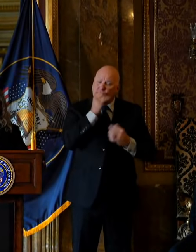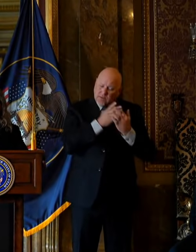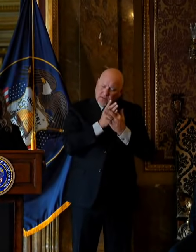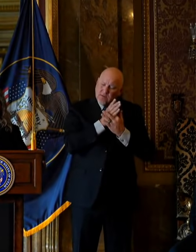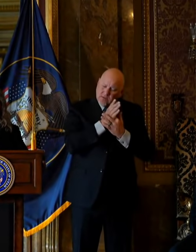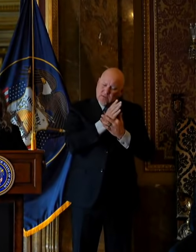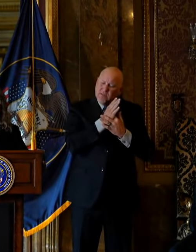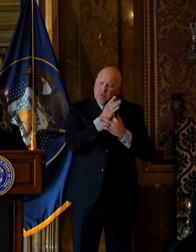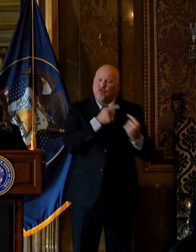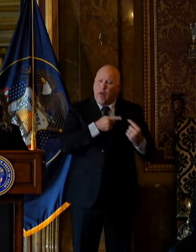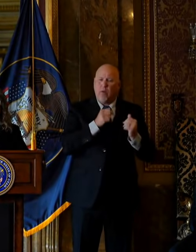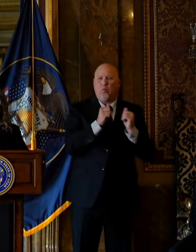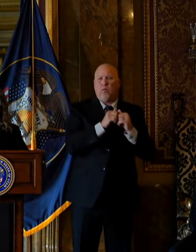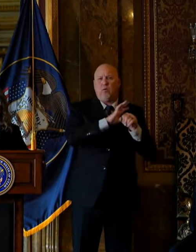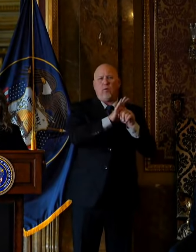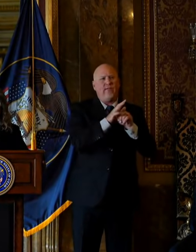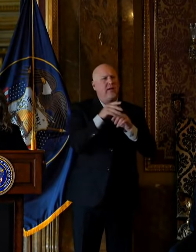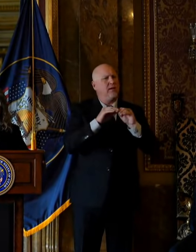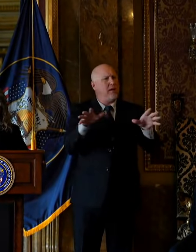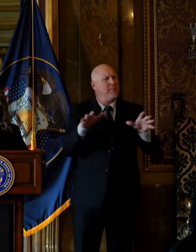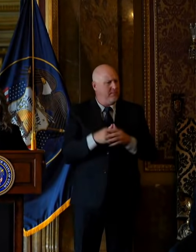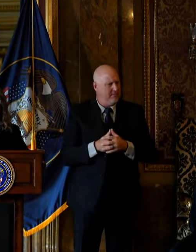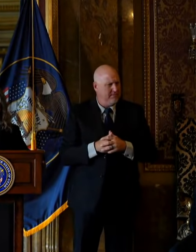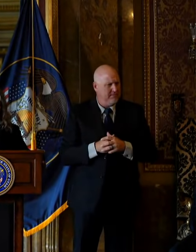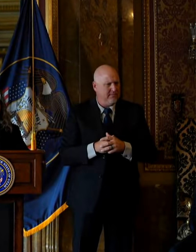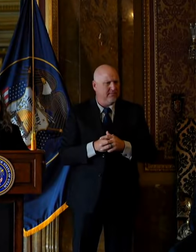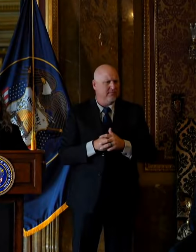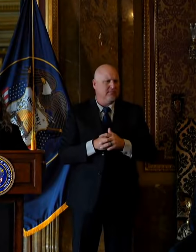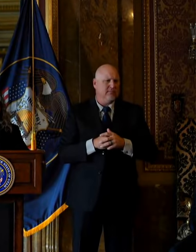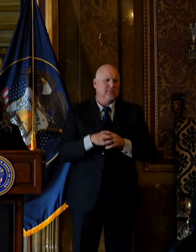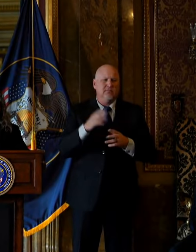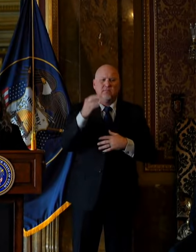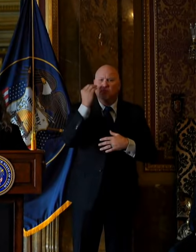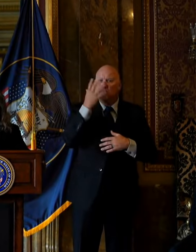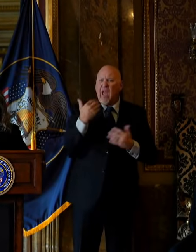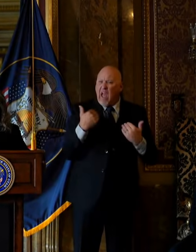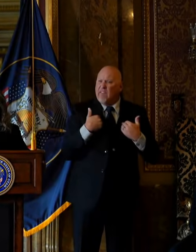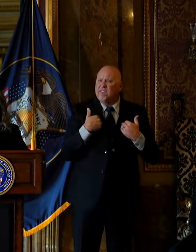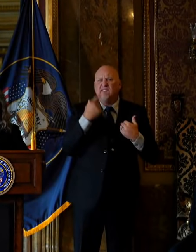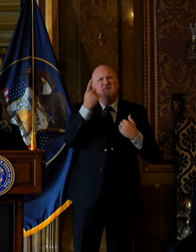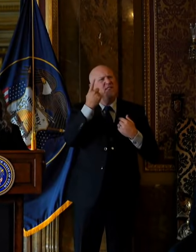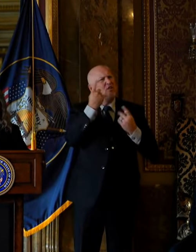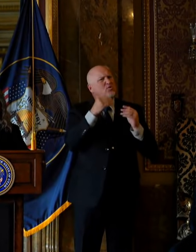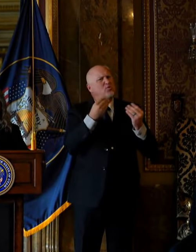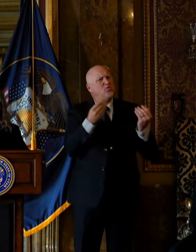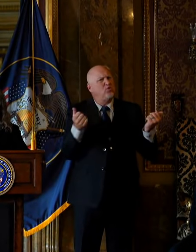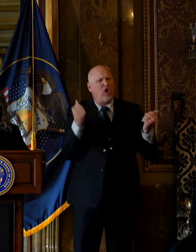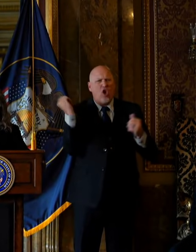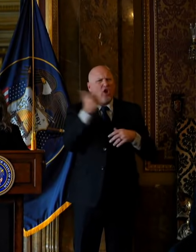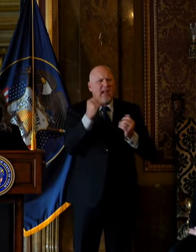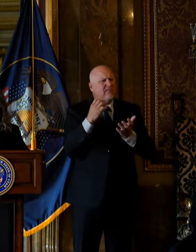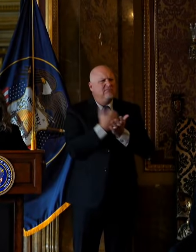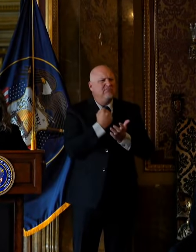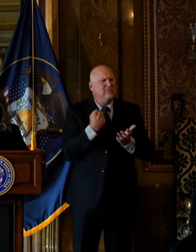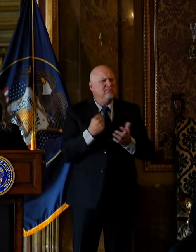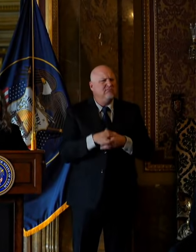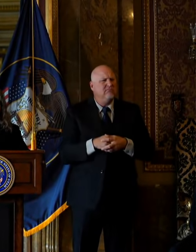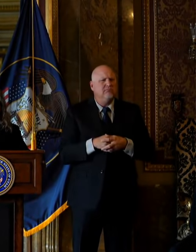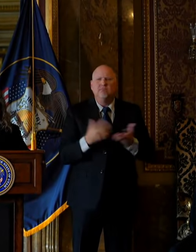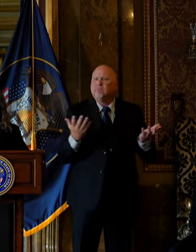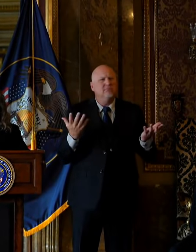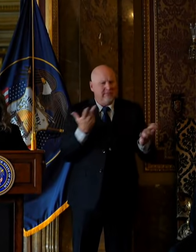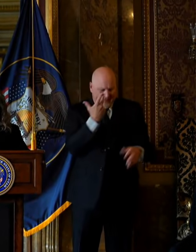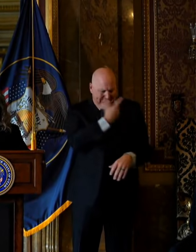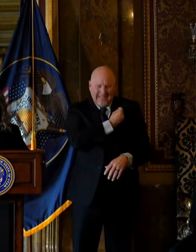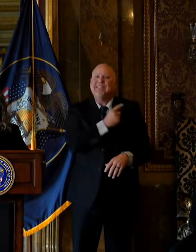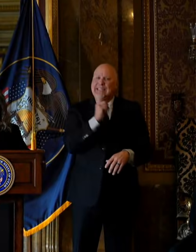what works to curb the spread of COVID-19. All Utahns need to get vaccinated as soon as they are eligible. And